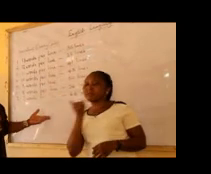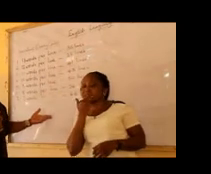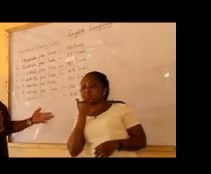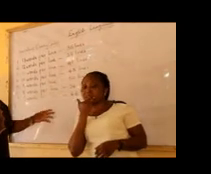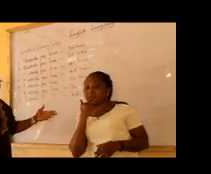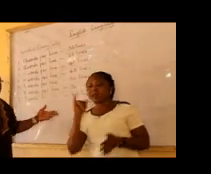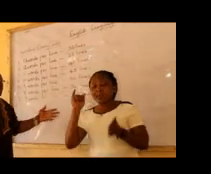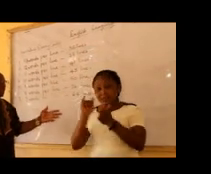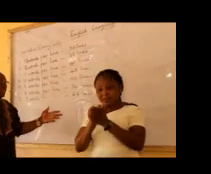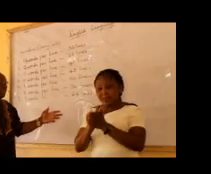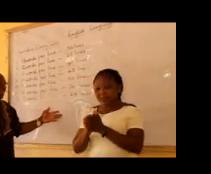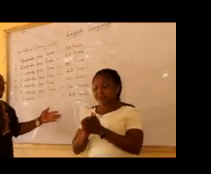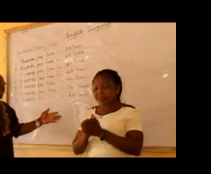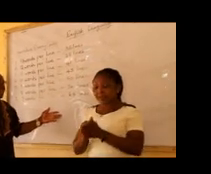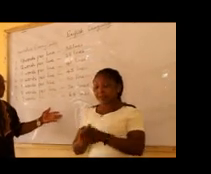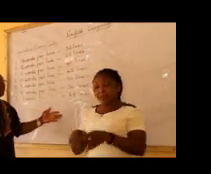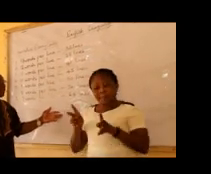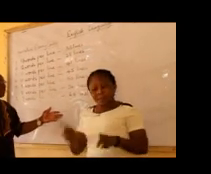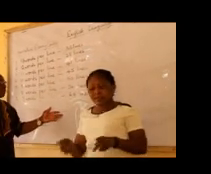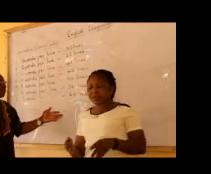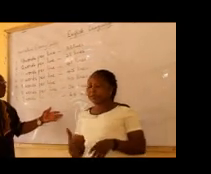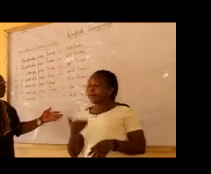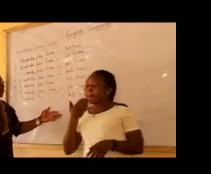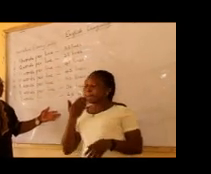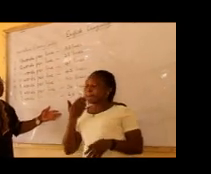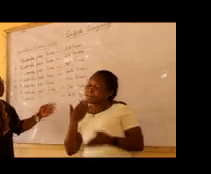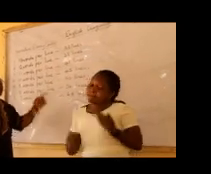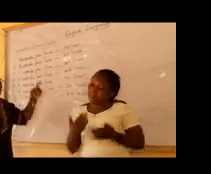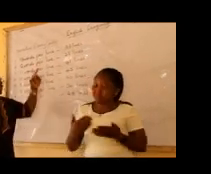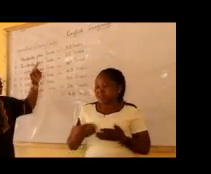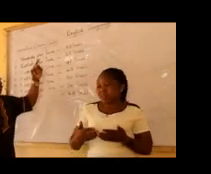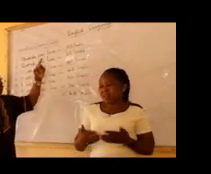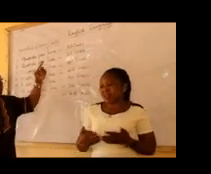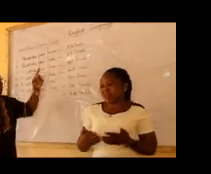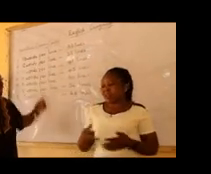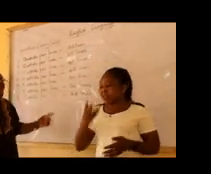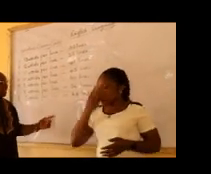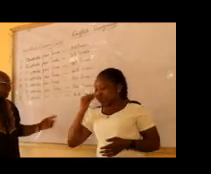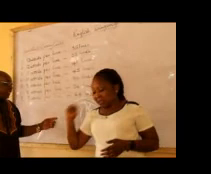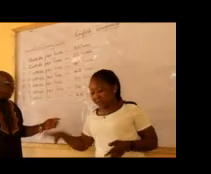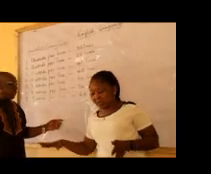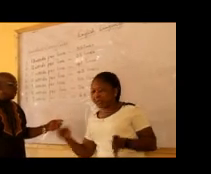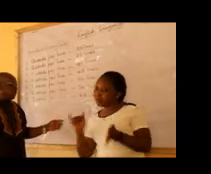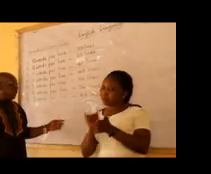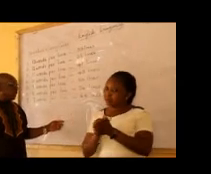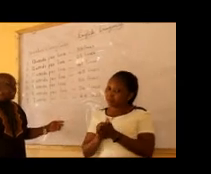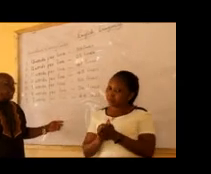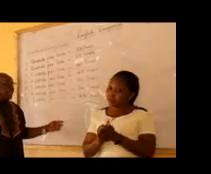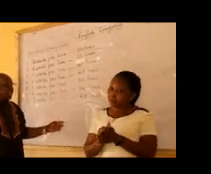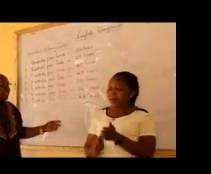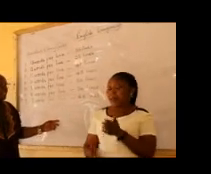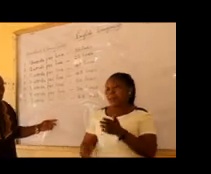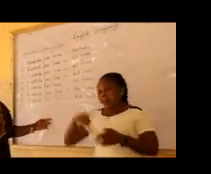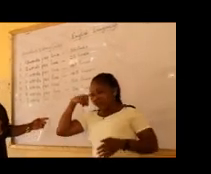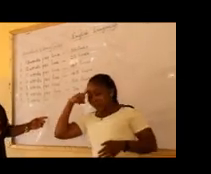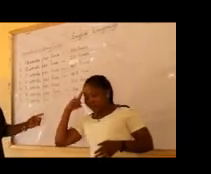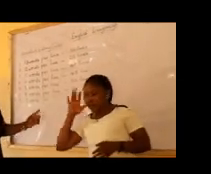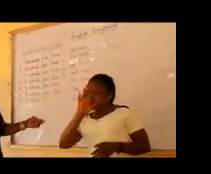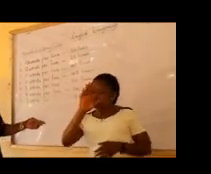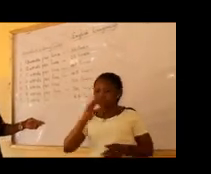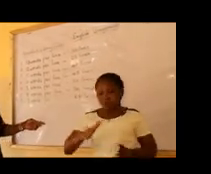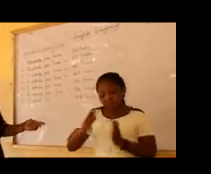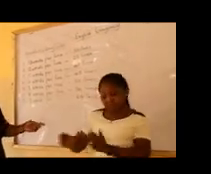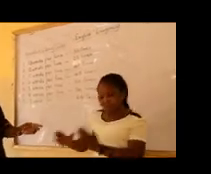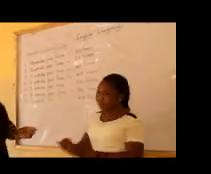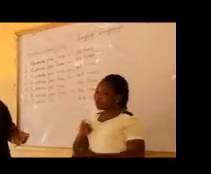he might just neglect that, because your plan is also guiding his